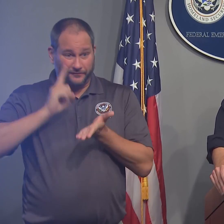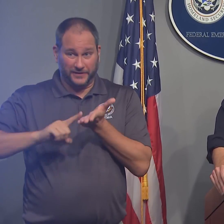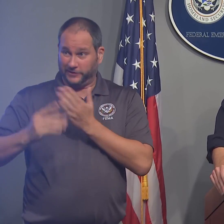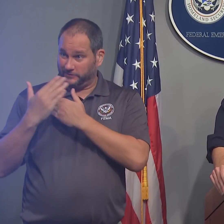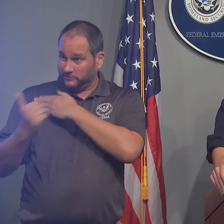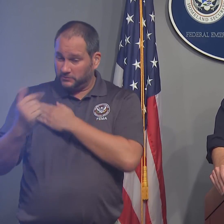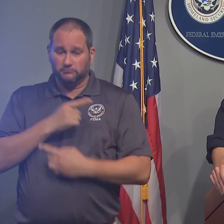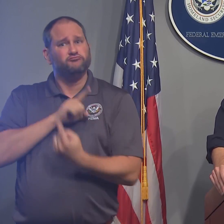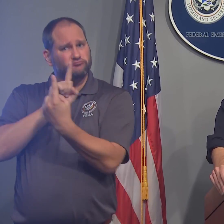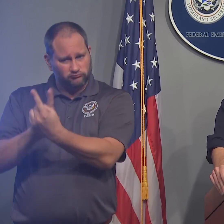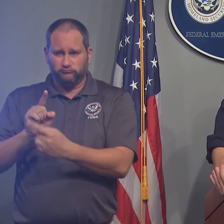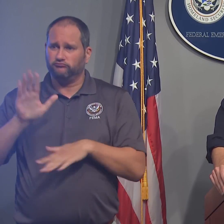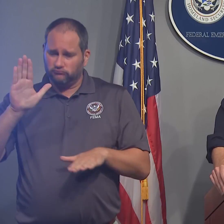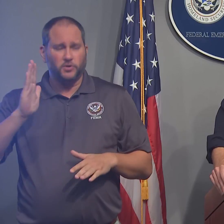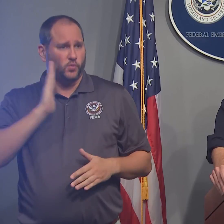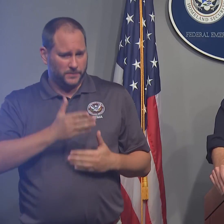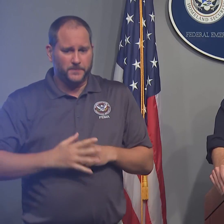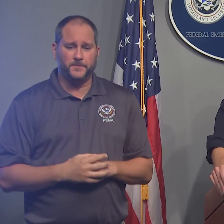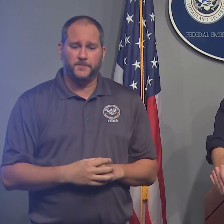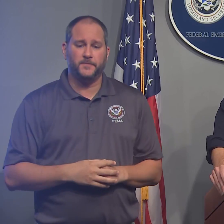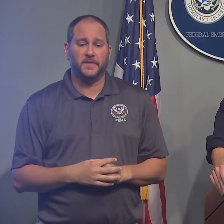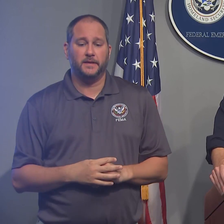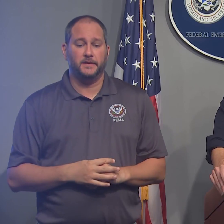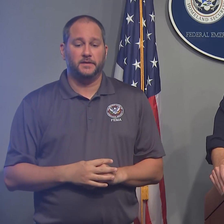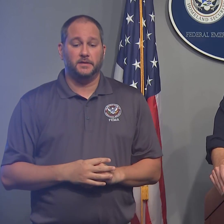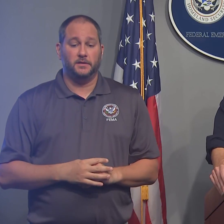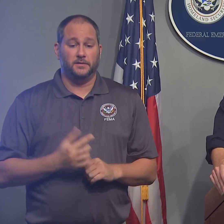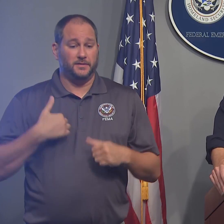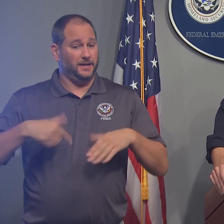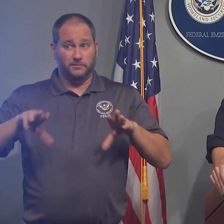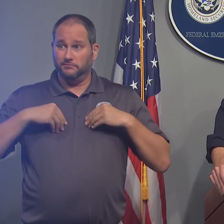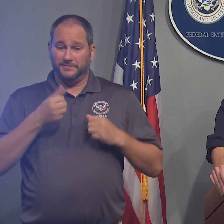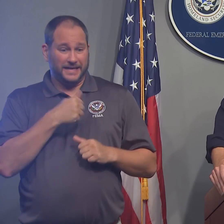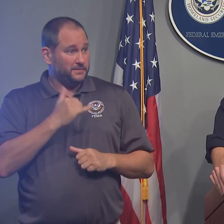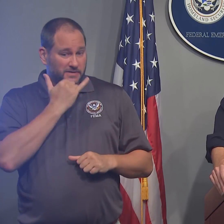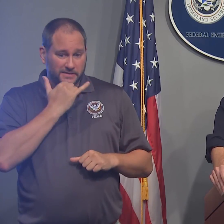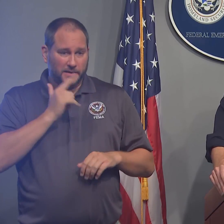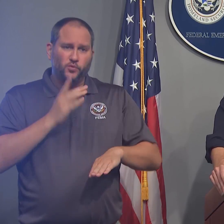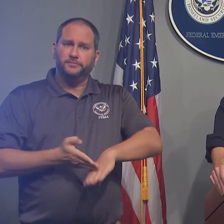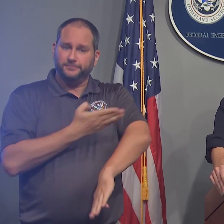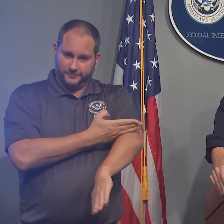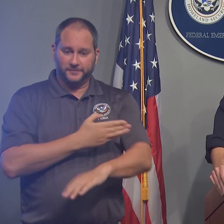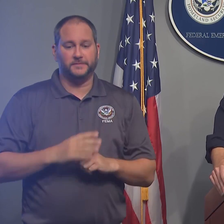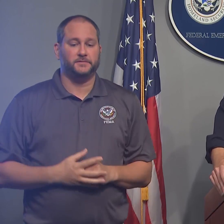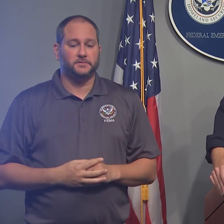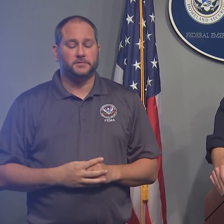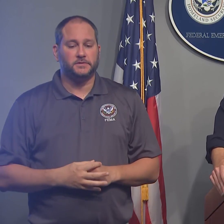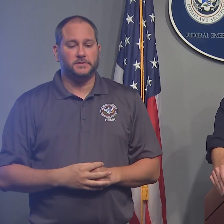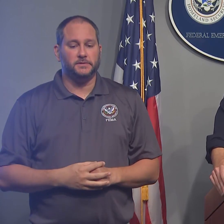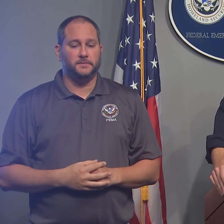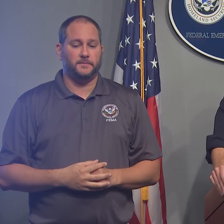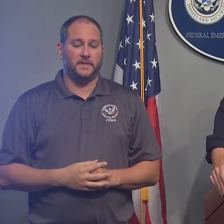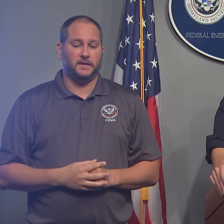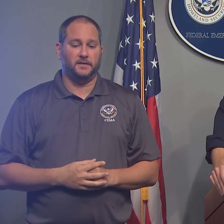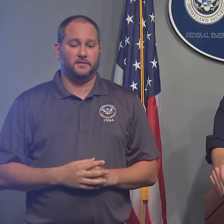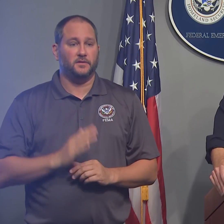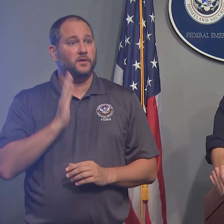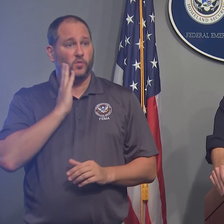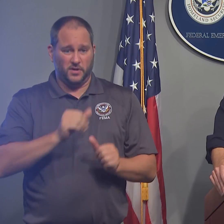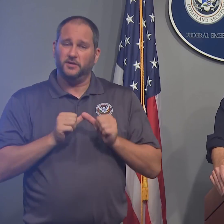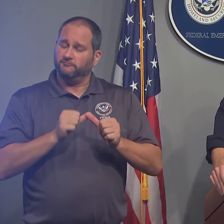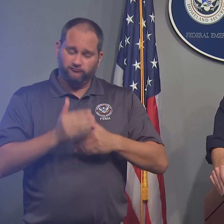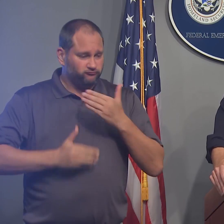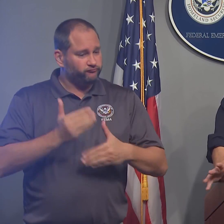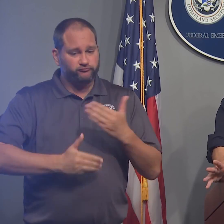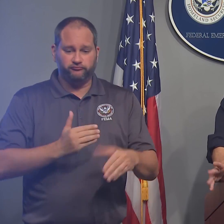goes on, and own up to any mistakes and push forward and keep going, keep moving on. But here's the